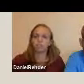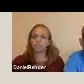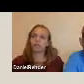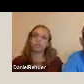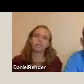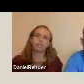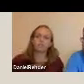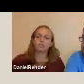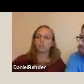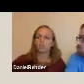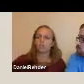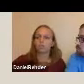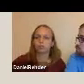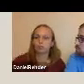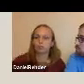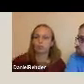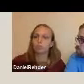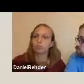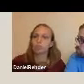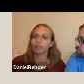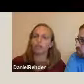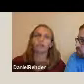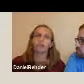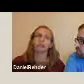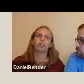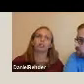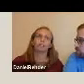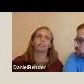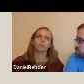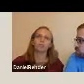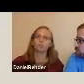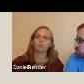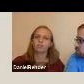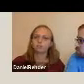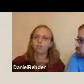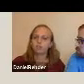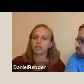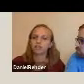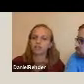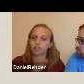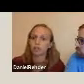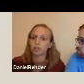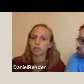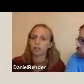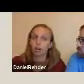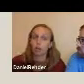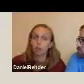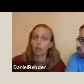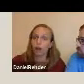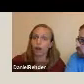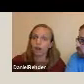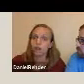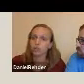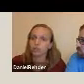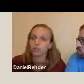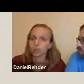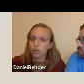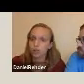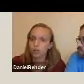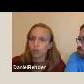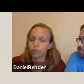What can you tell us? And what do we need to be aware of? And for us, our biggest fear was, wow, we are